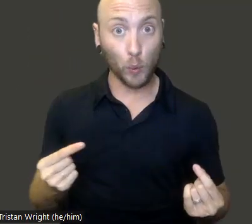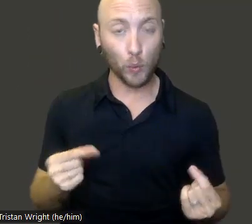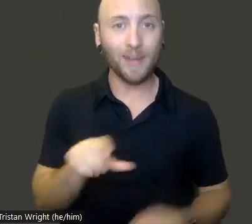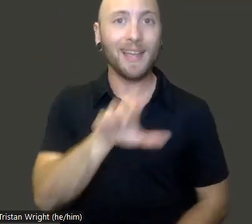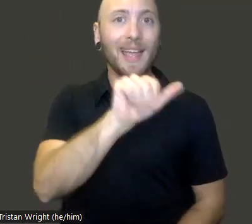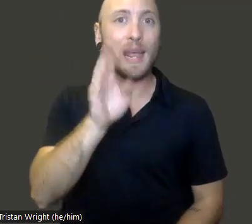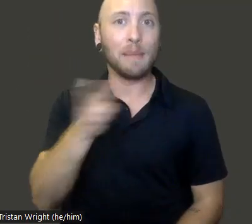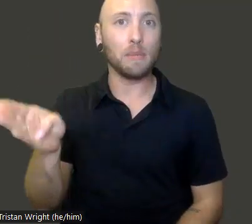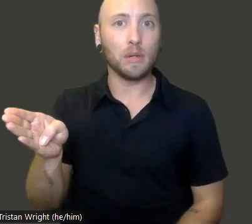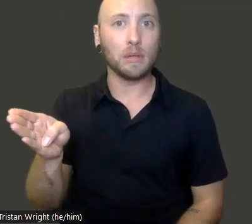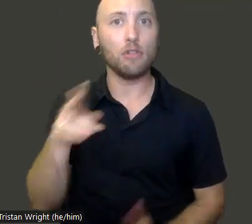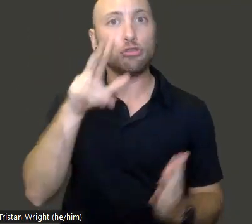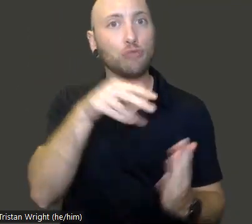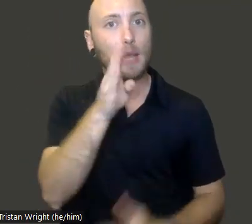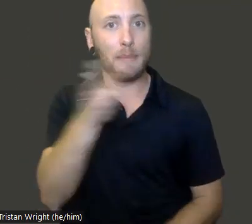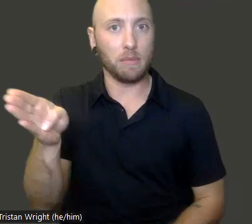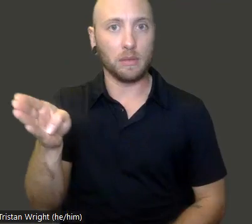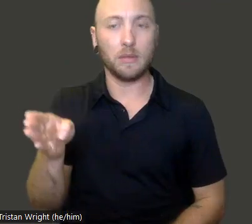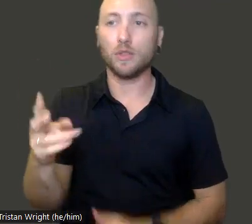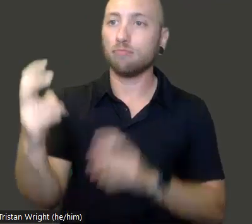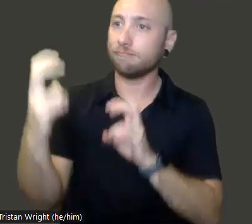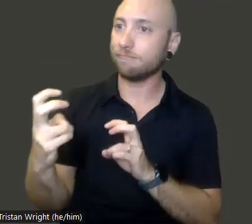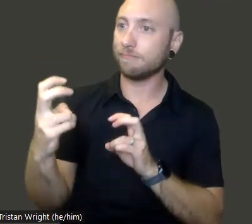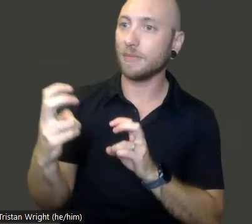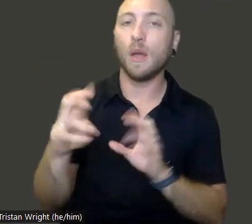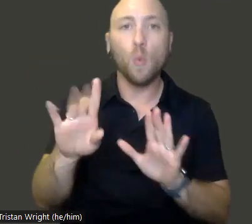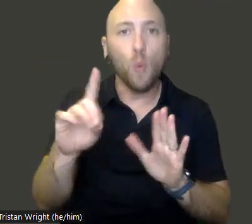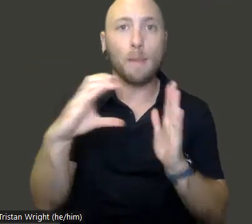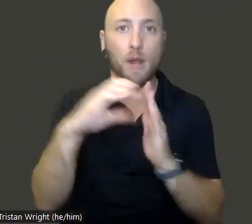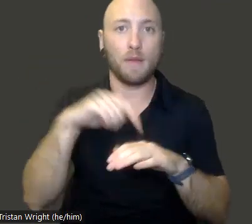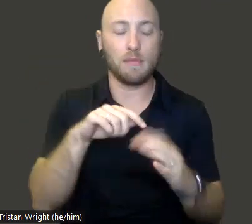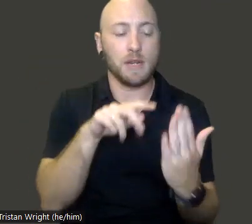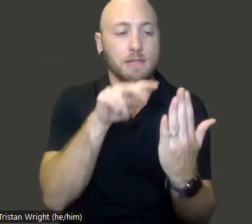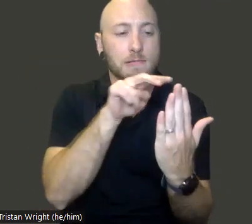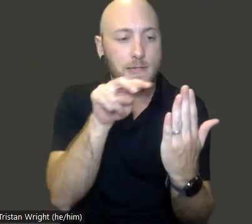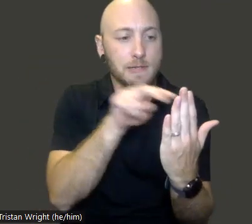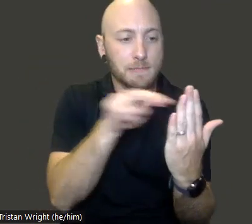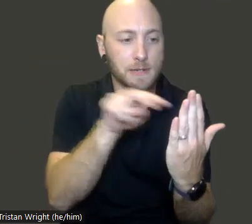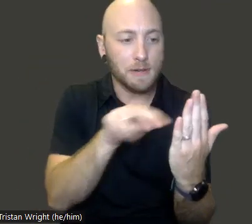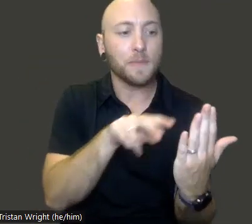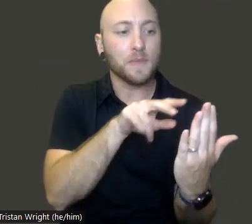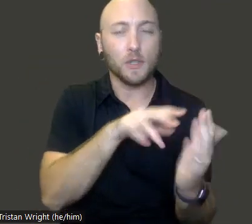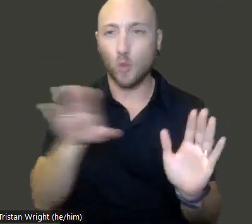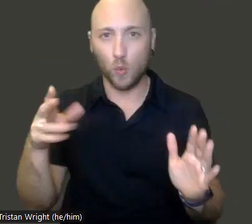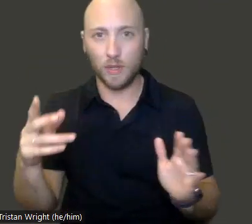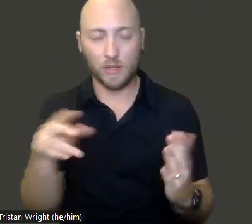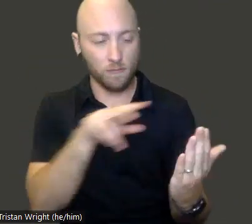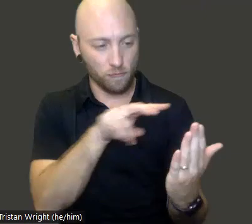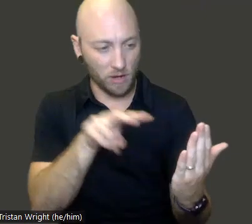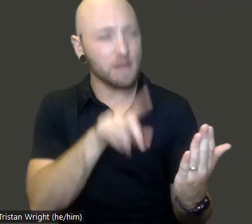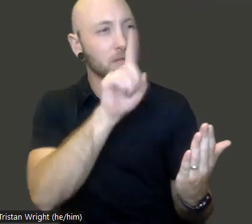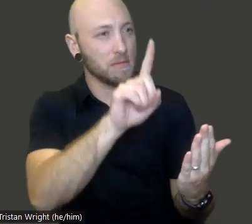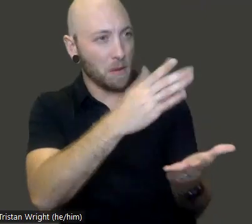where the program is. And he took me through that book, you know, one paragraph at a time, and we'd stop and say, okay, that's what this means, you know, and he